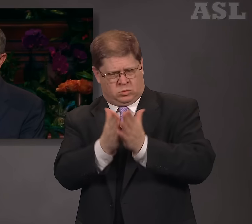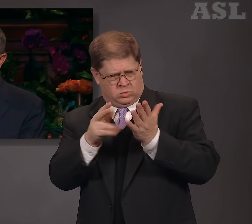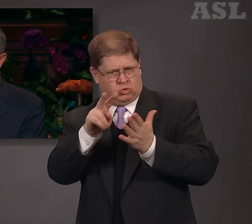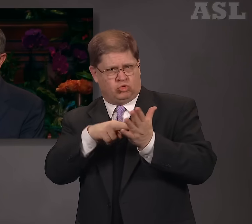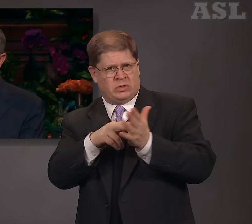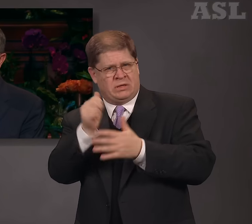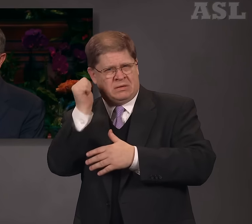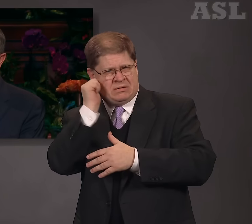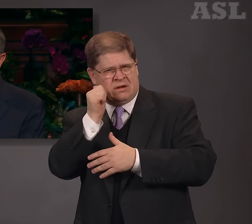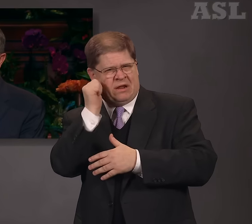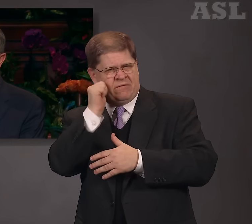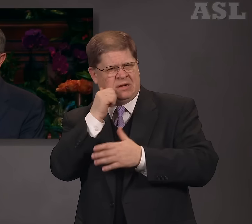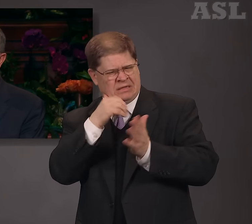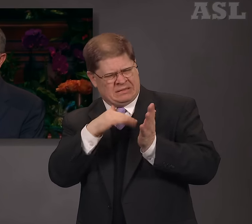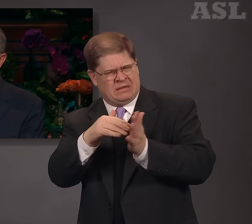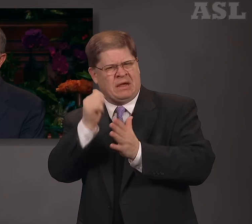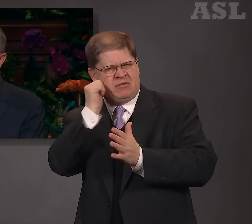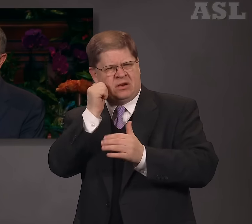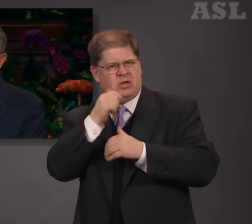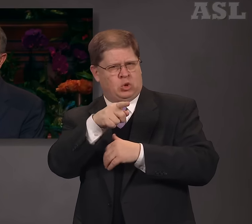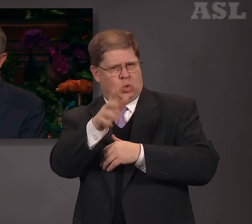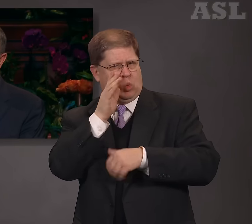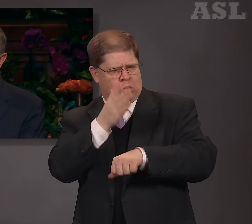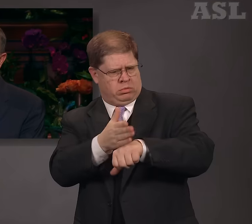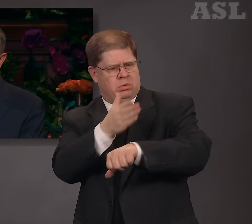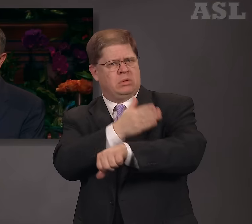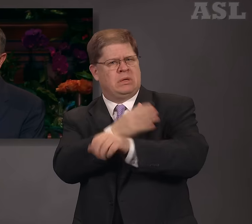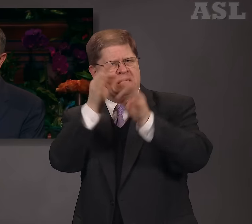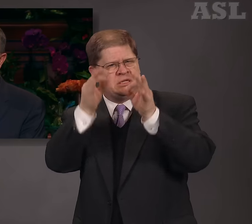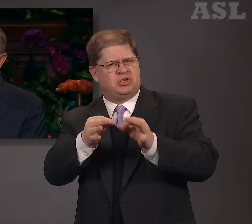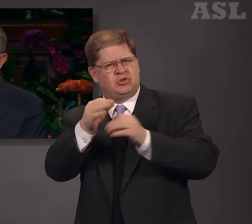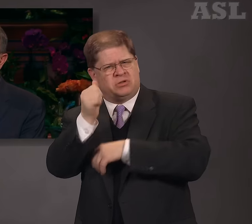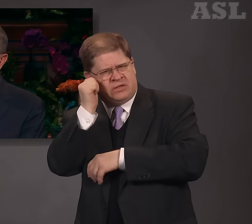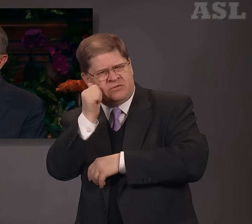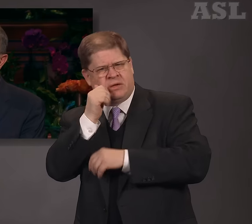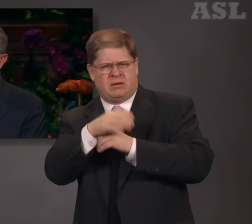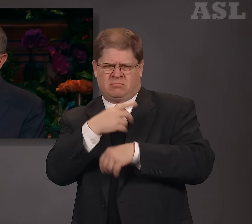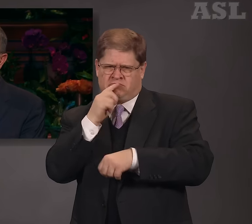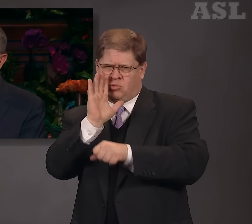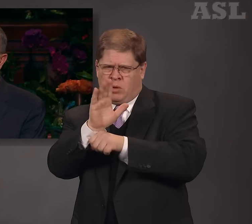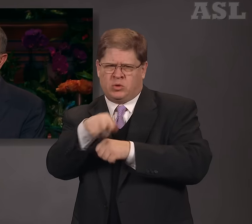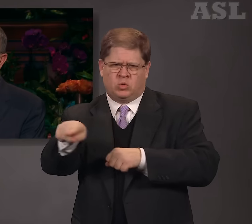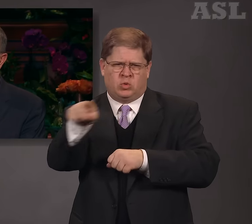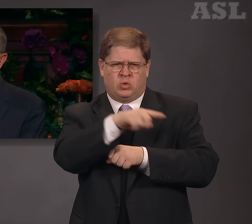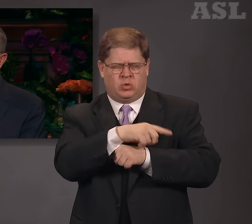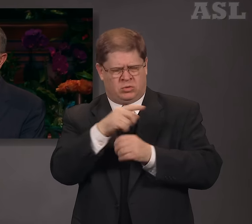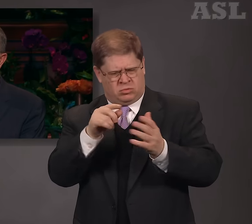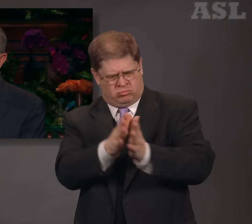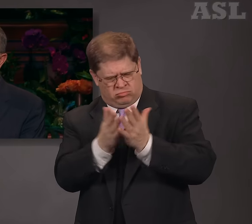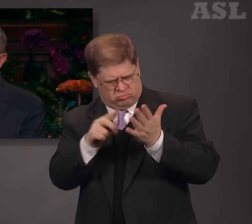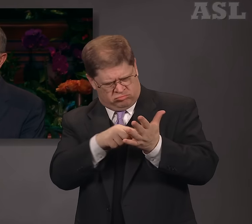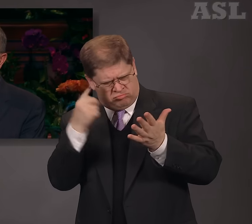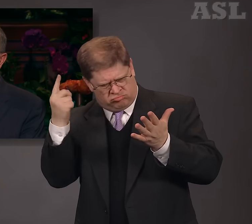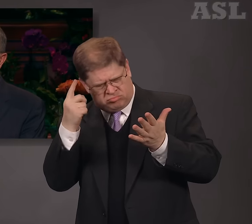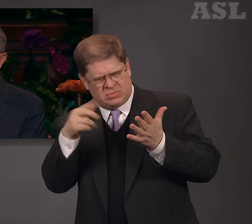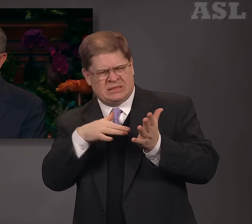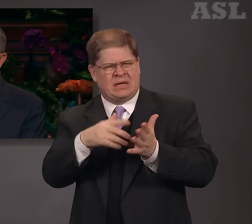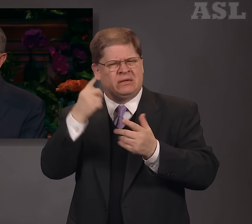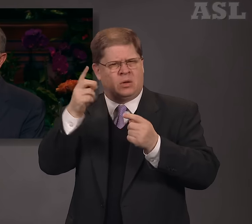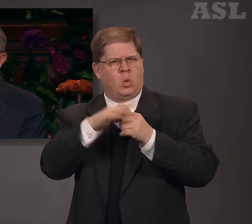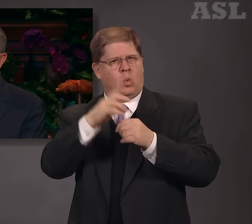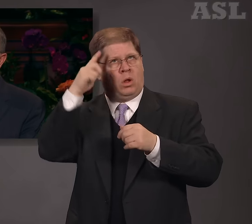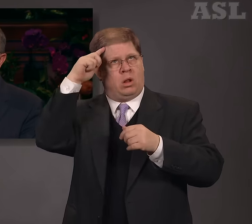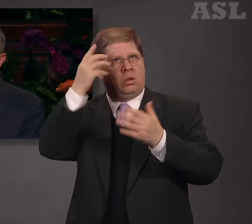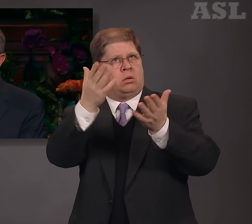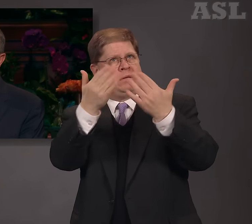study the Book of Mormon every day, you will make better decisions every day. I promise that as you ponder what you study, the windows of heaven will